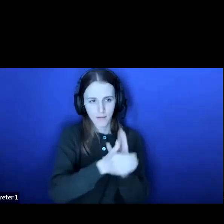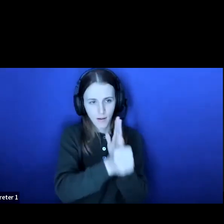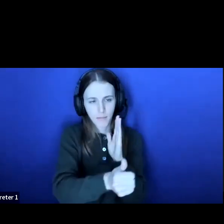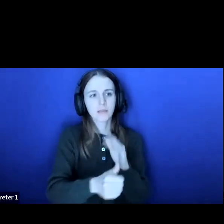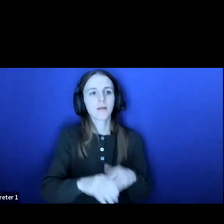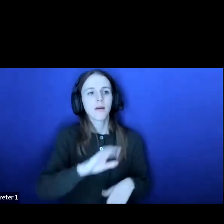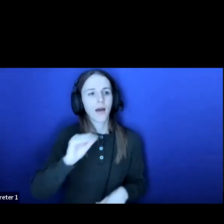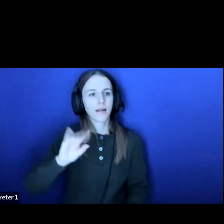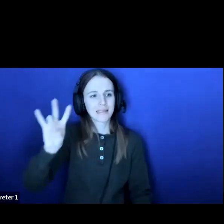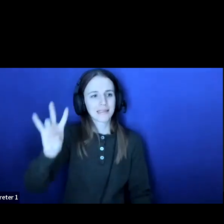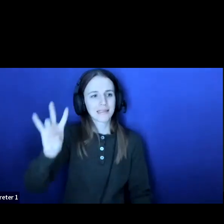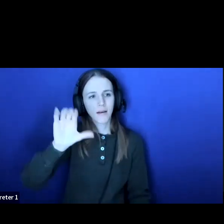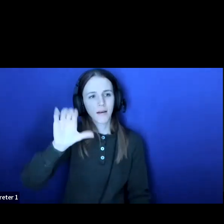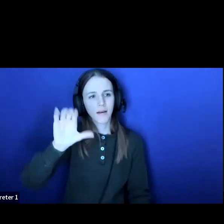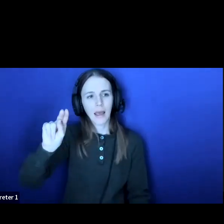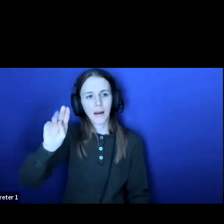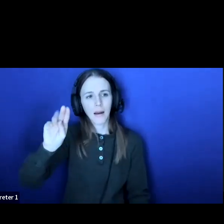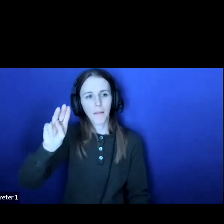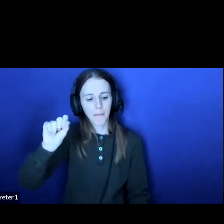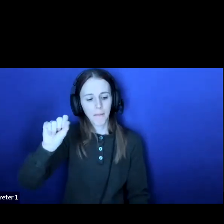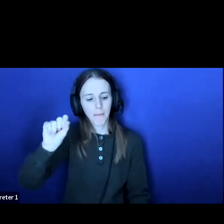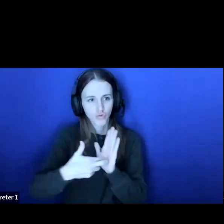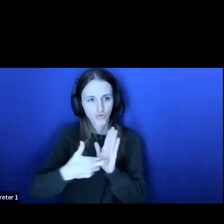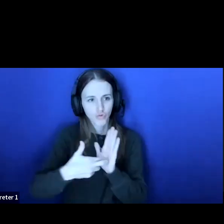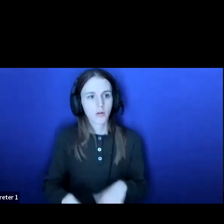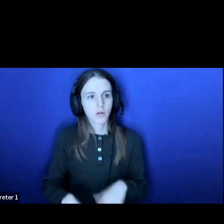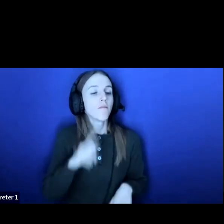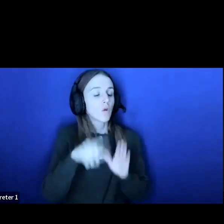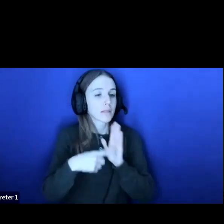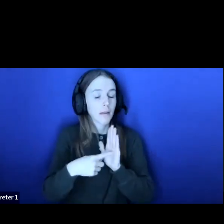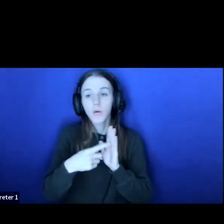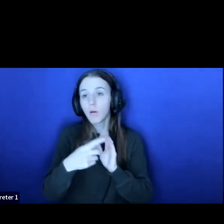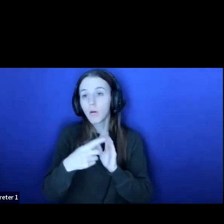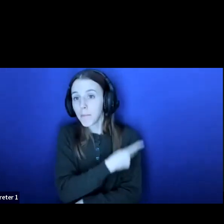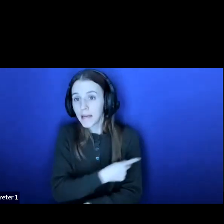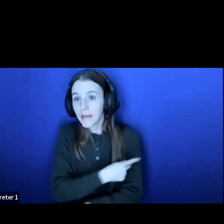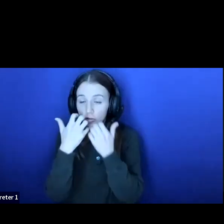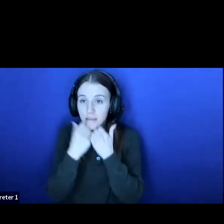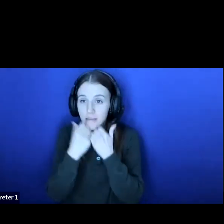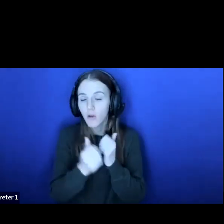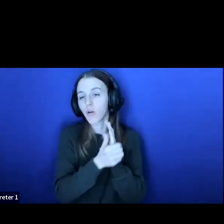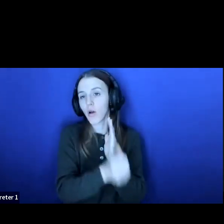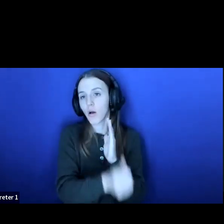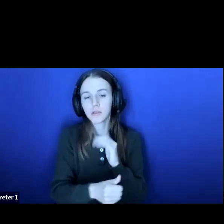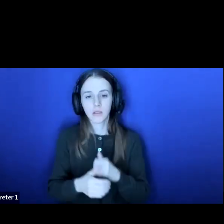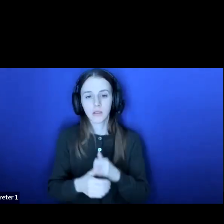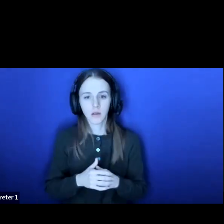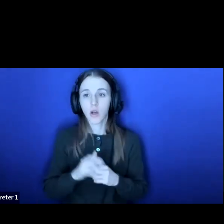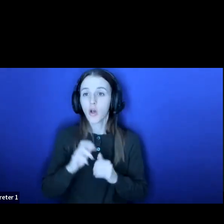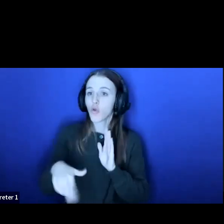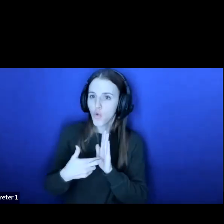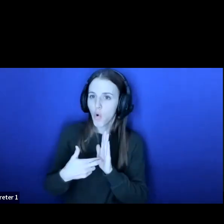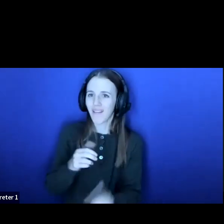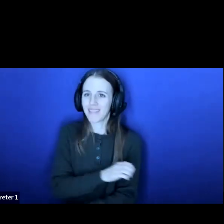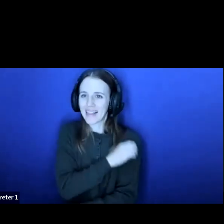For example, the competencies medical knowledge and patient care in the ACGME are equivalent to the role of clinician in